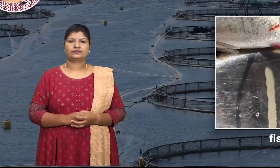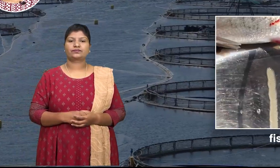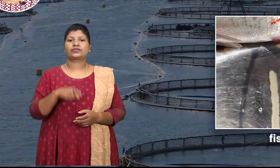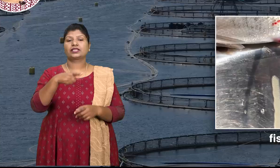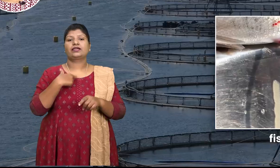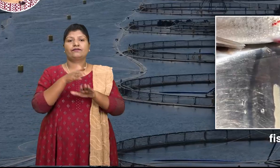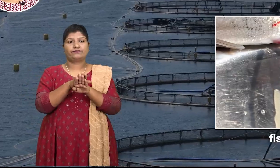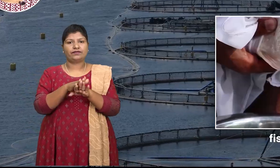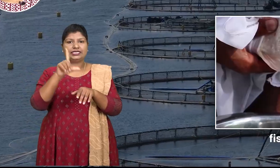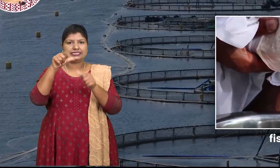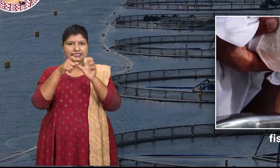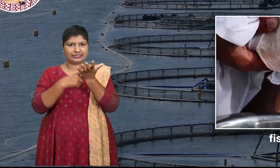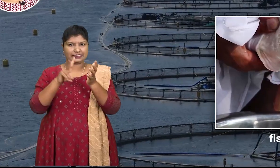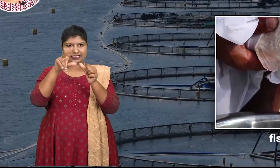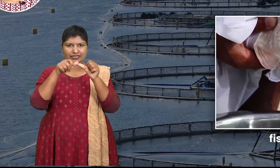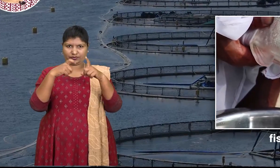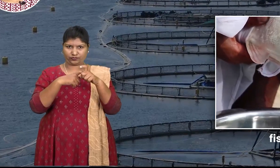Fish larvae